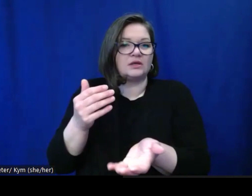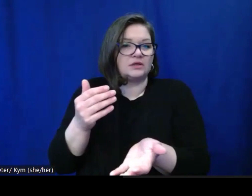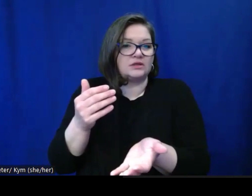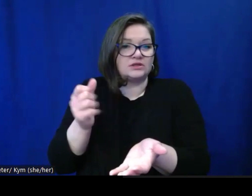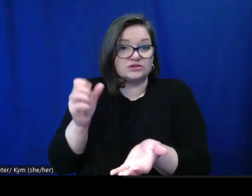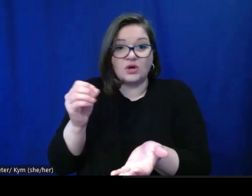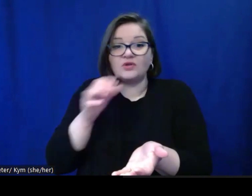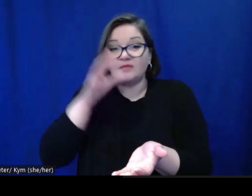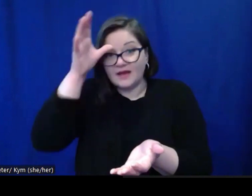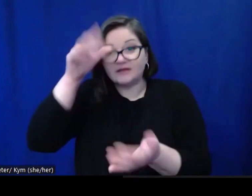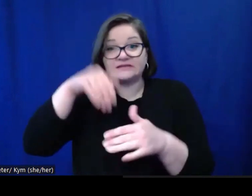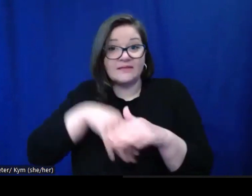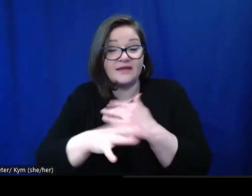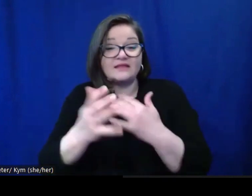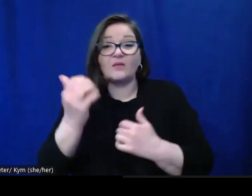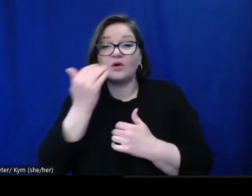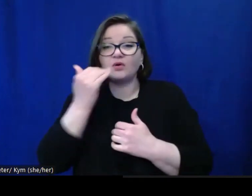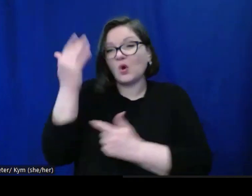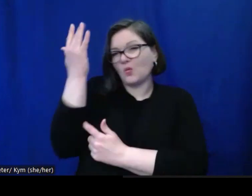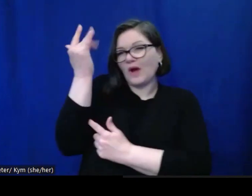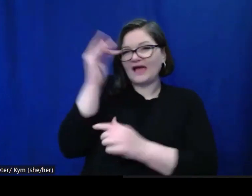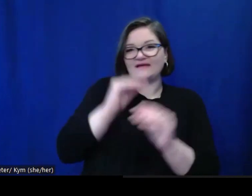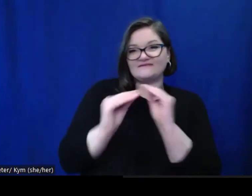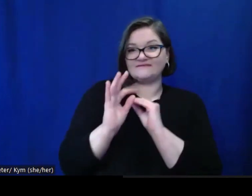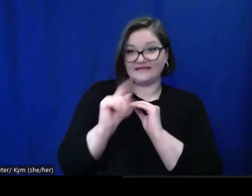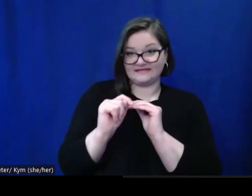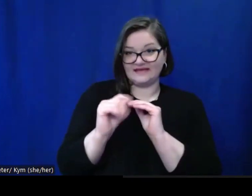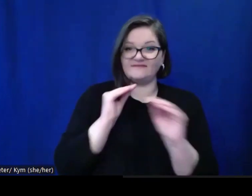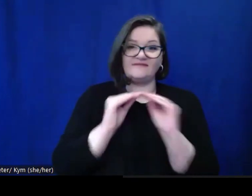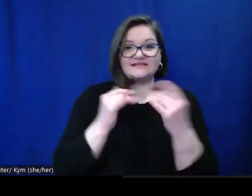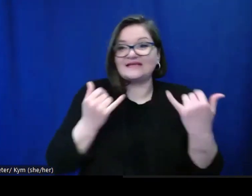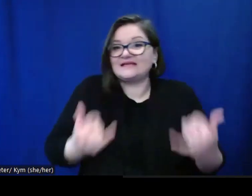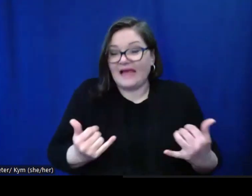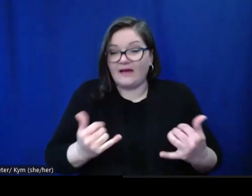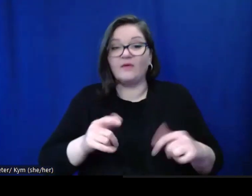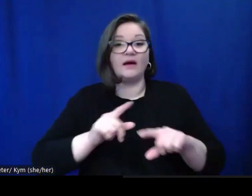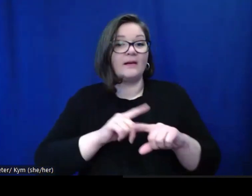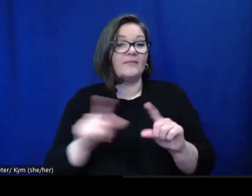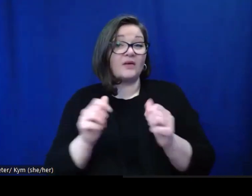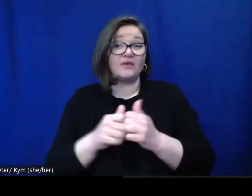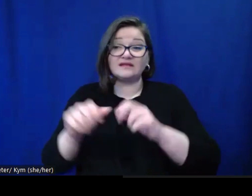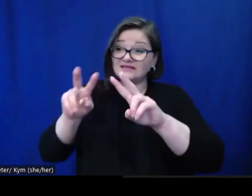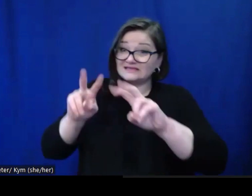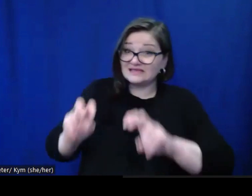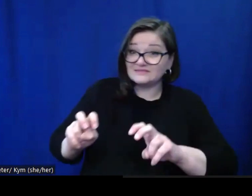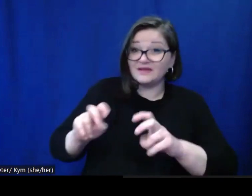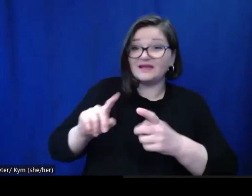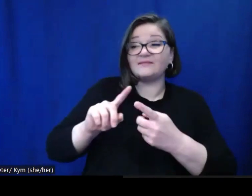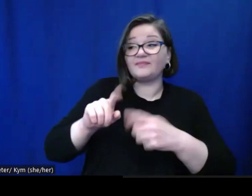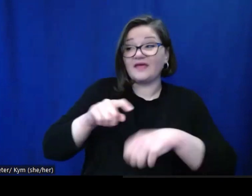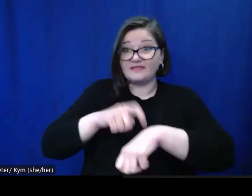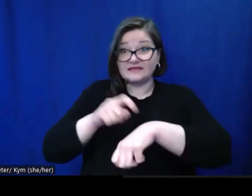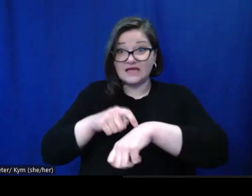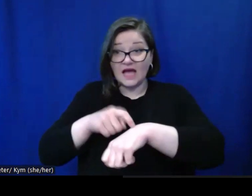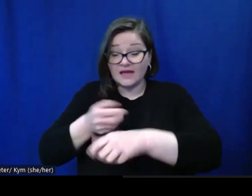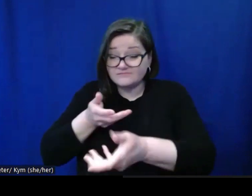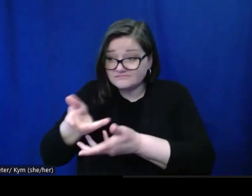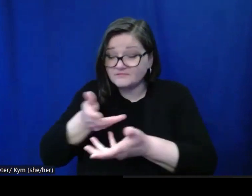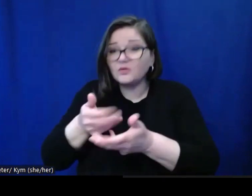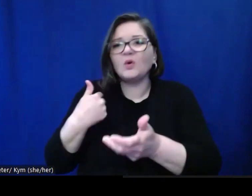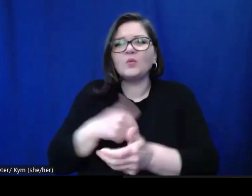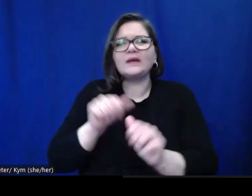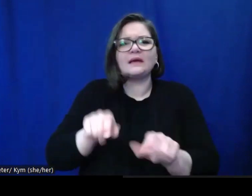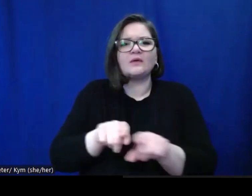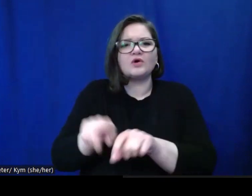why, and just fix it now. But it's with the assessment and the time that we're spending, I'm able to also work